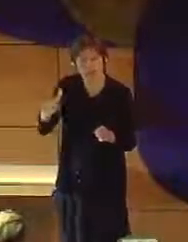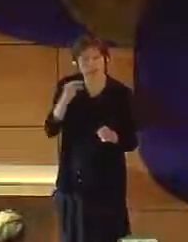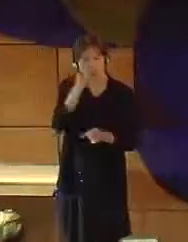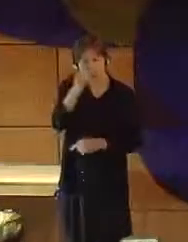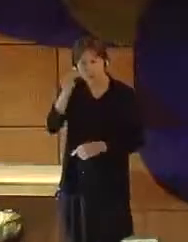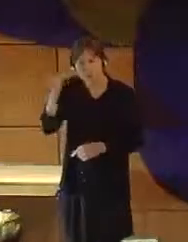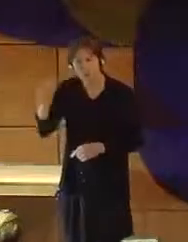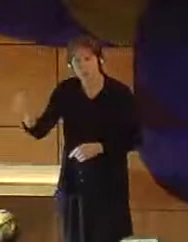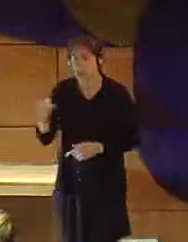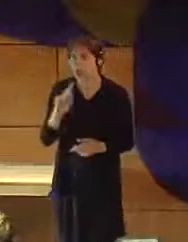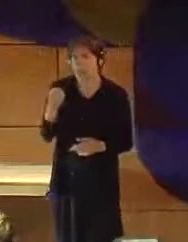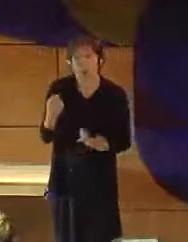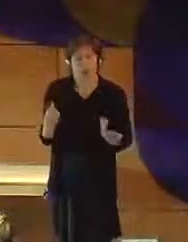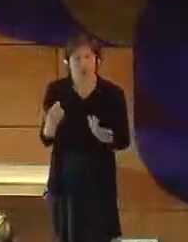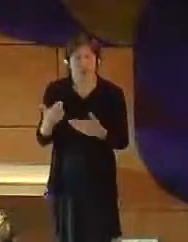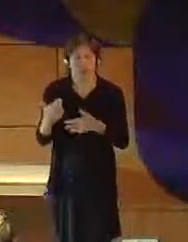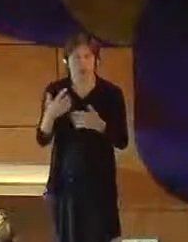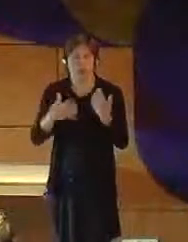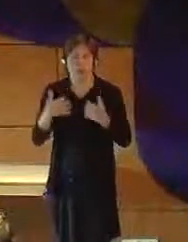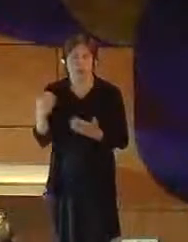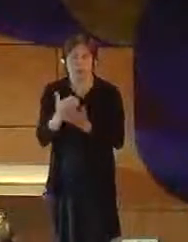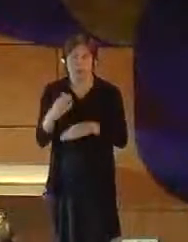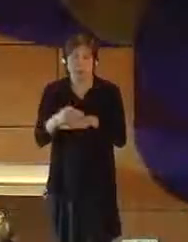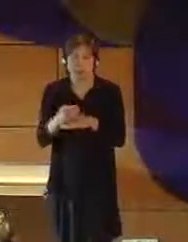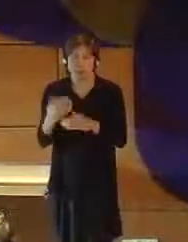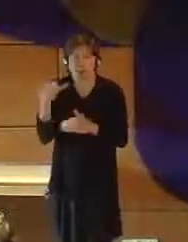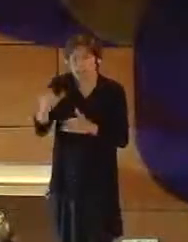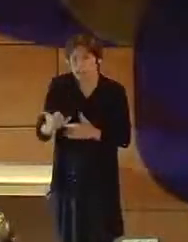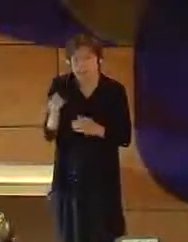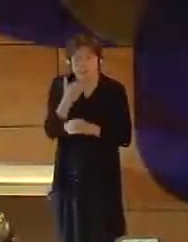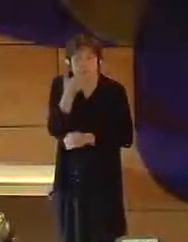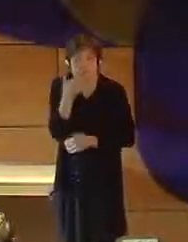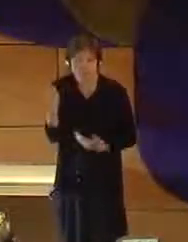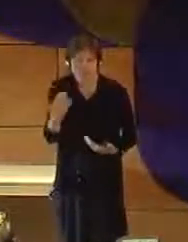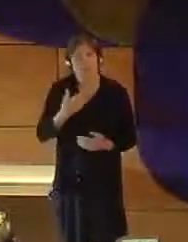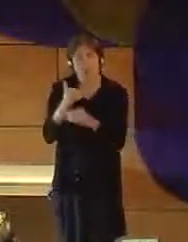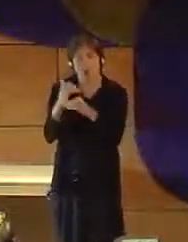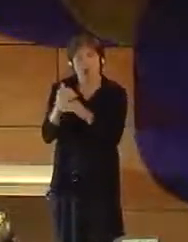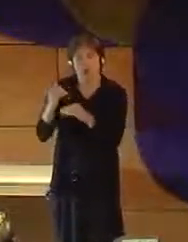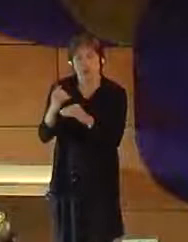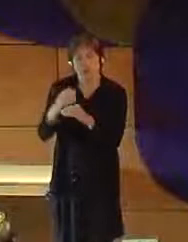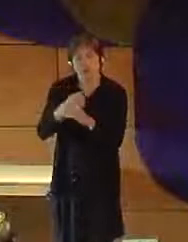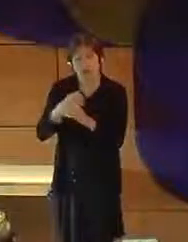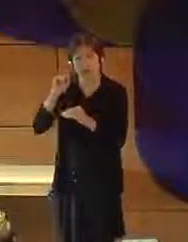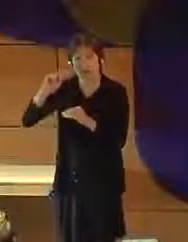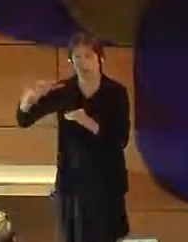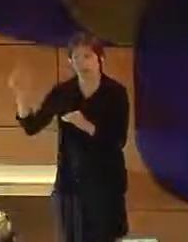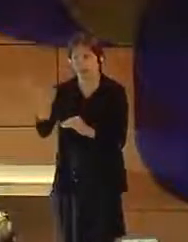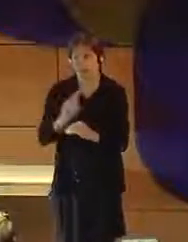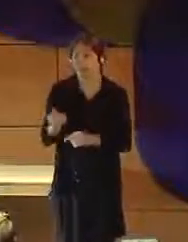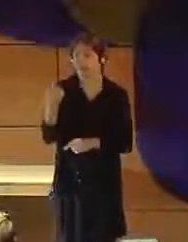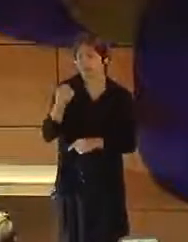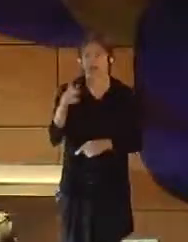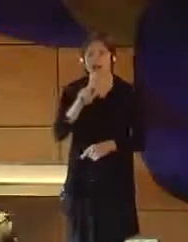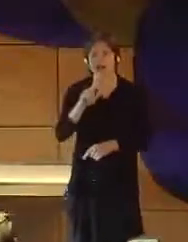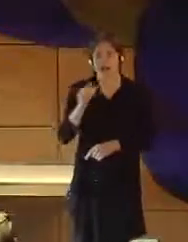My colleagues would always take the view. In fact, I saw somebody with Kalman Syndrome, who was somebody's uncle. We started him on sex hormone replacement